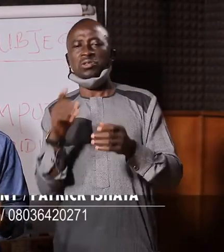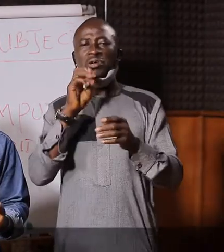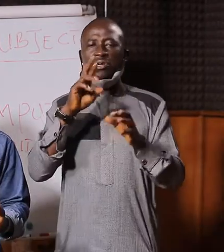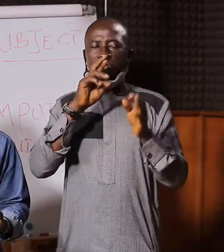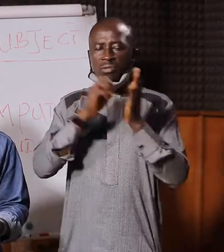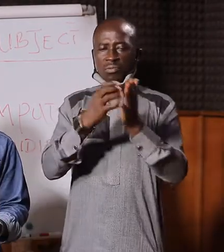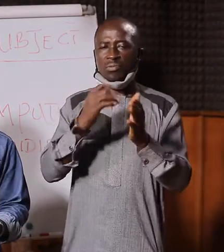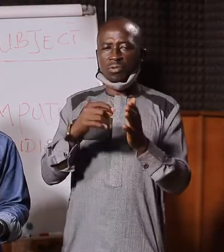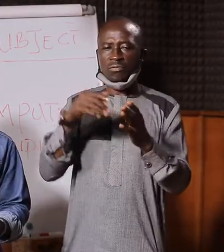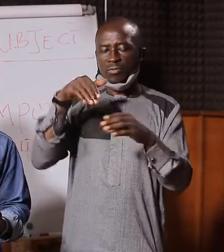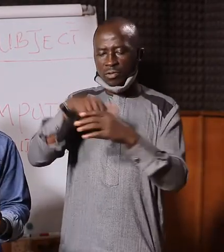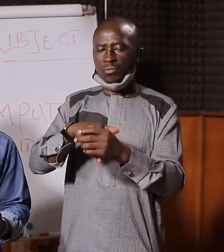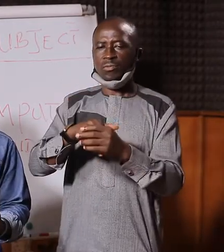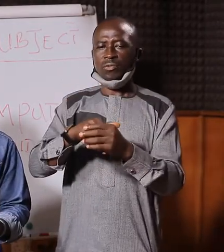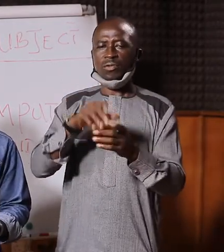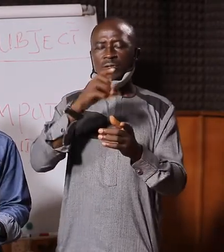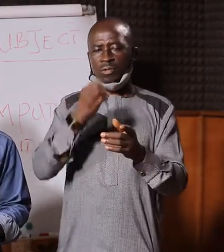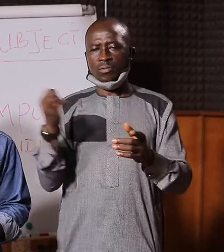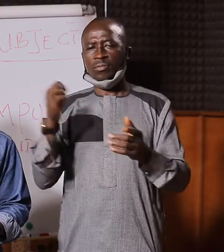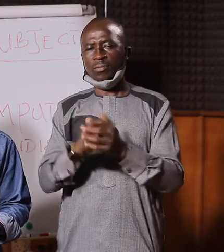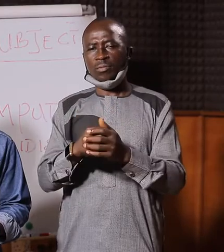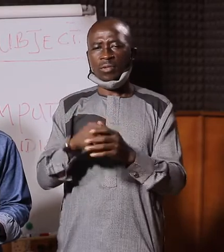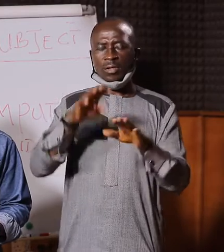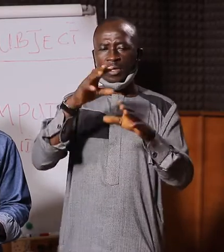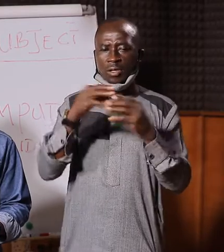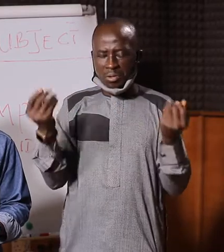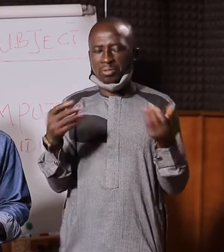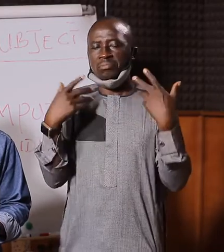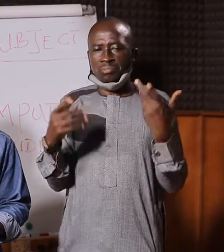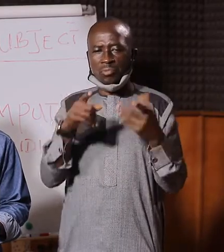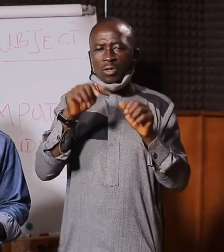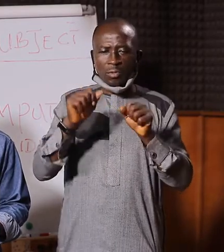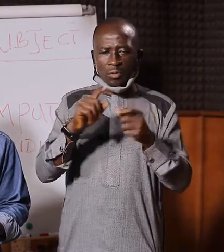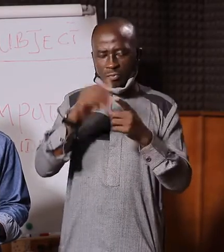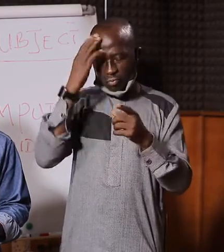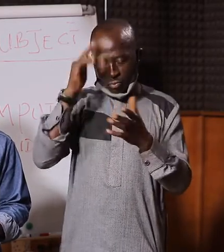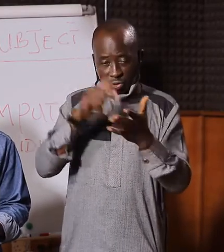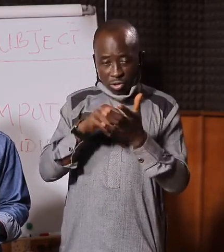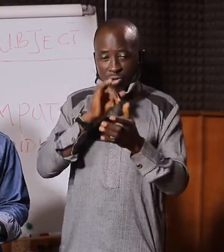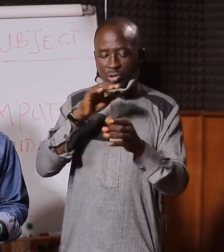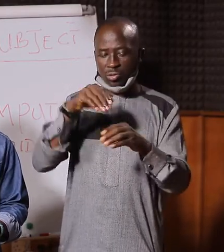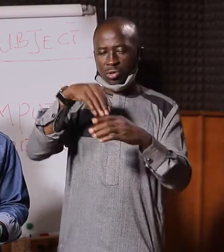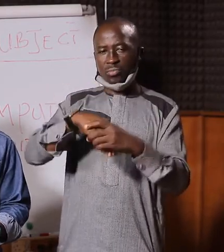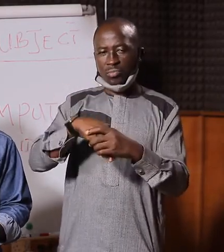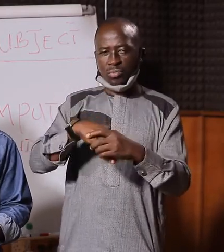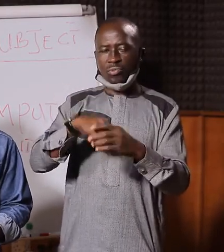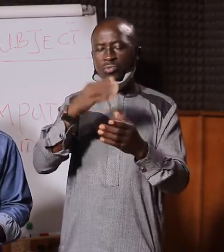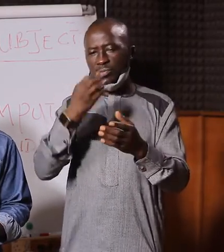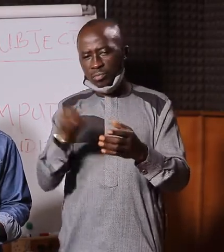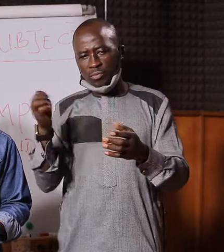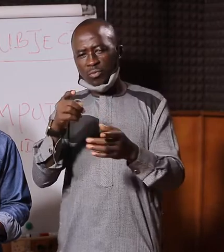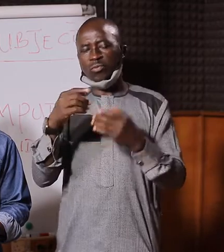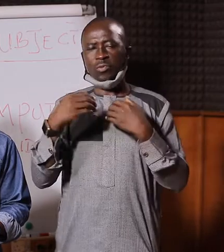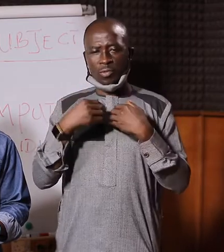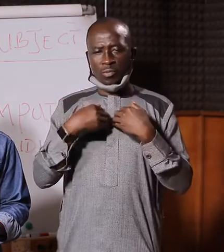input devices except. So your ability to know this is an input device gives you an edge to be able to